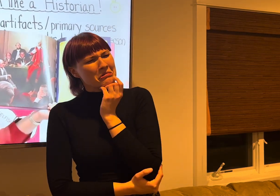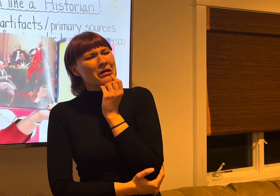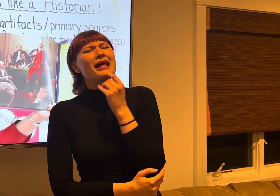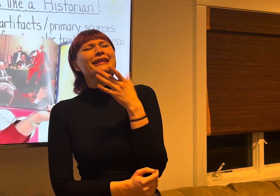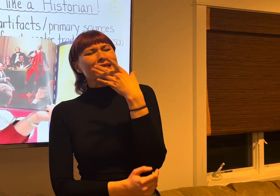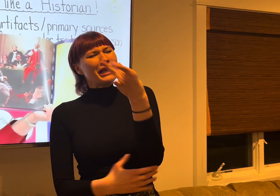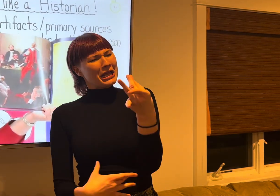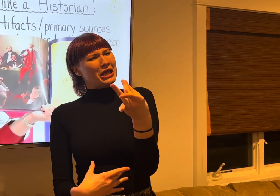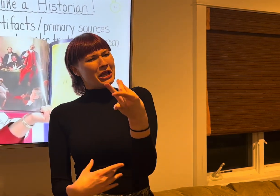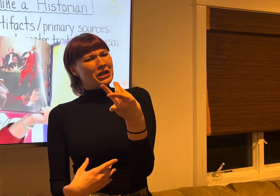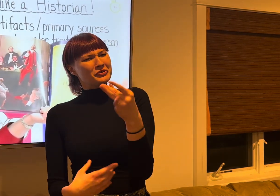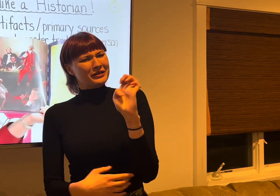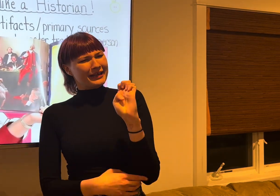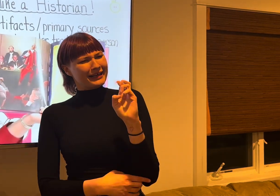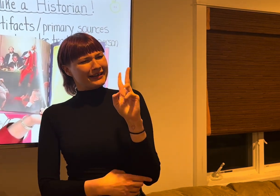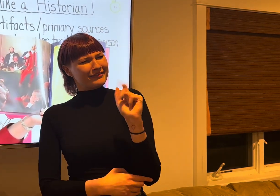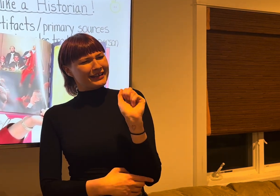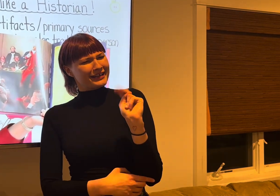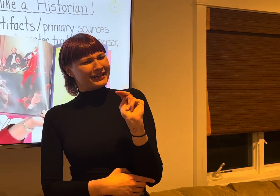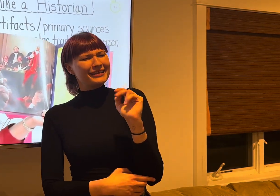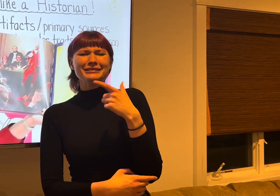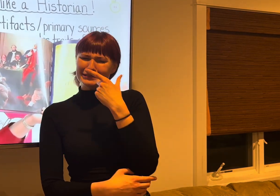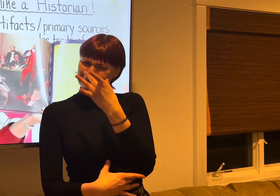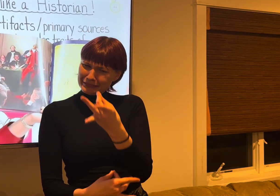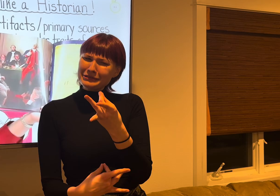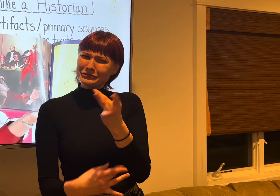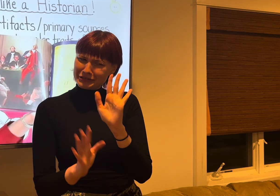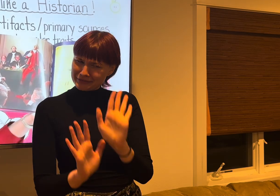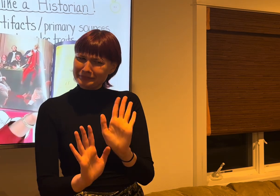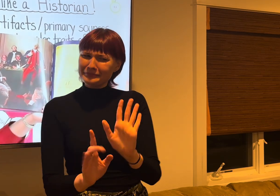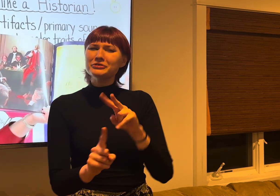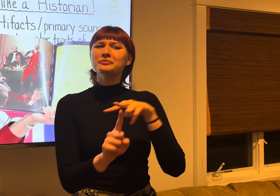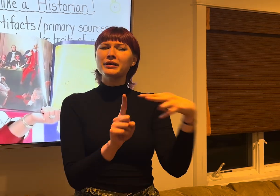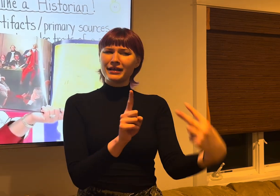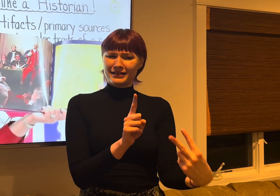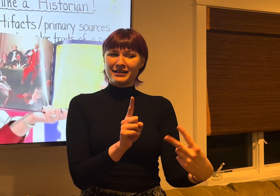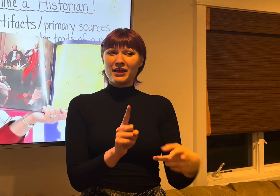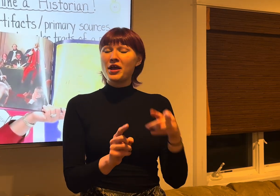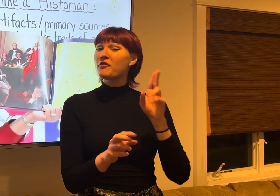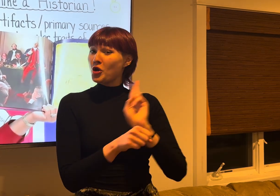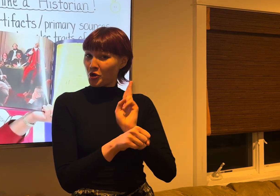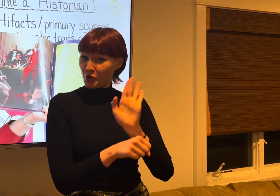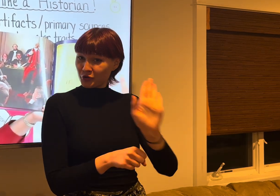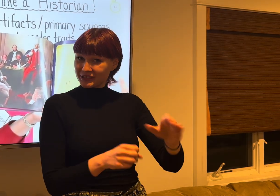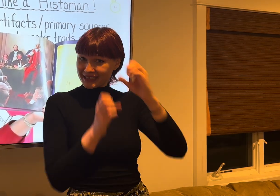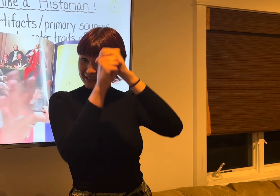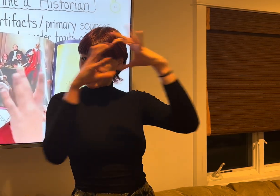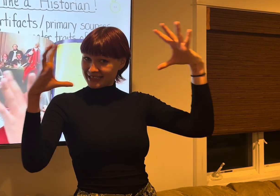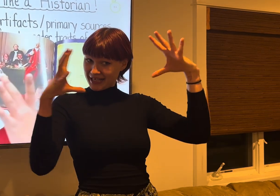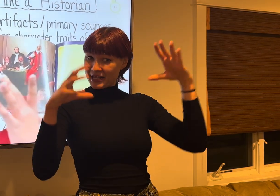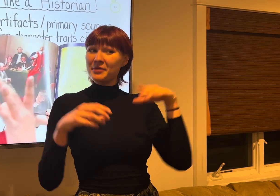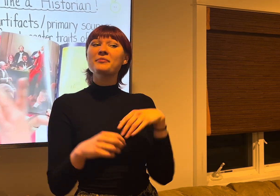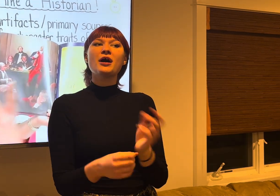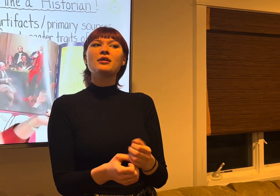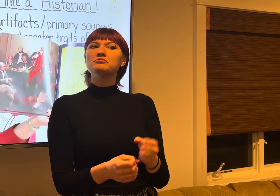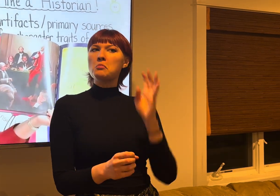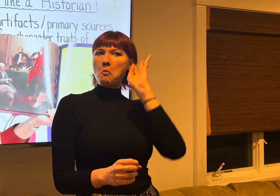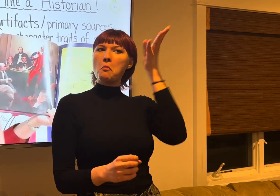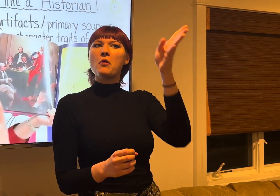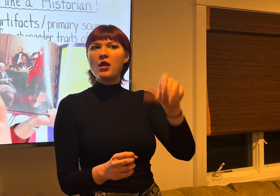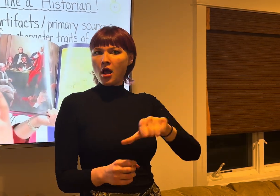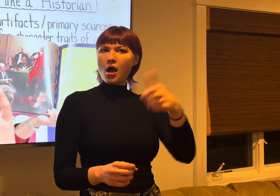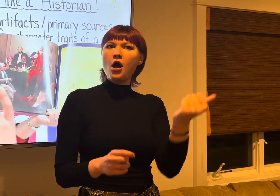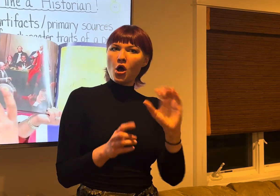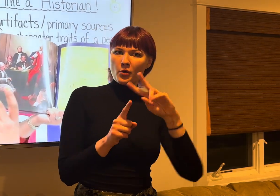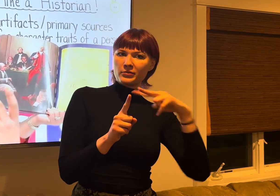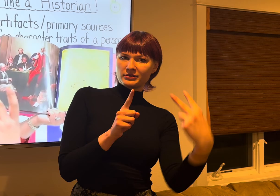perspective. He used his schema and came up with a different perspective. What do you think was my teacher mind perspective when I decided to have you color